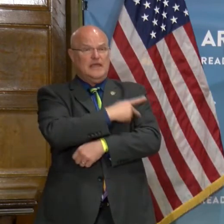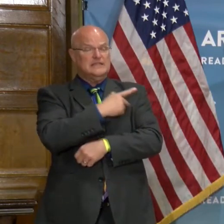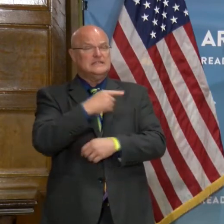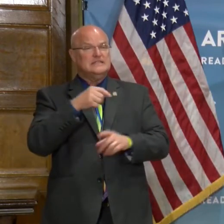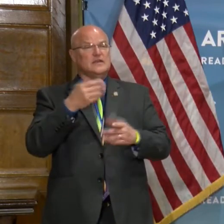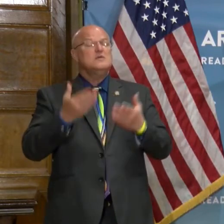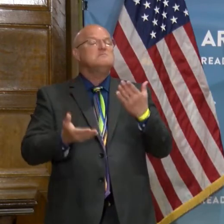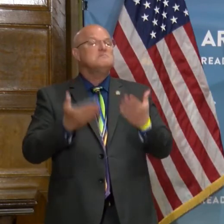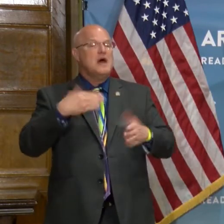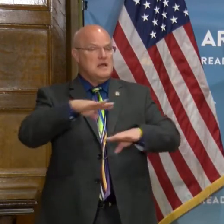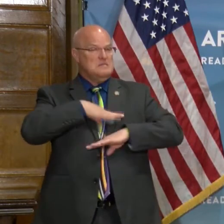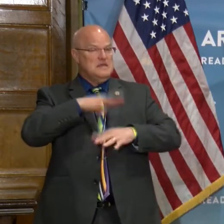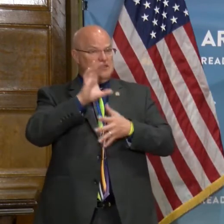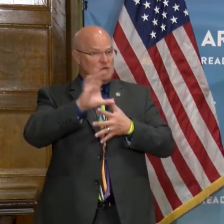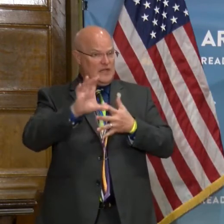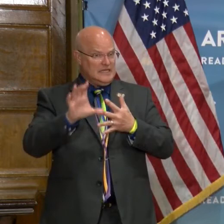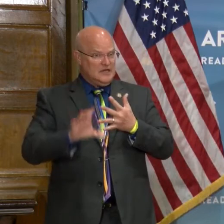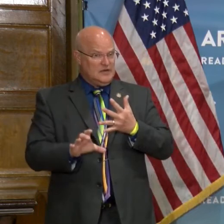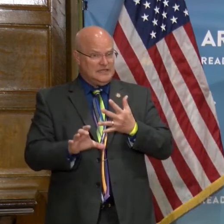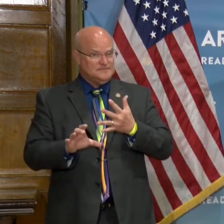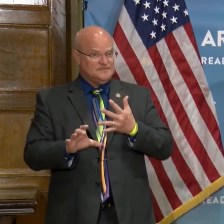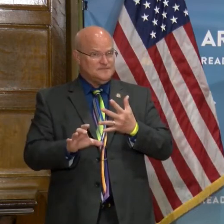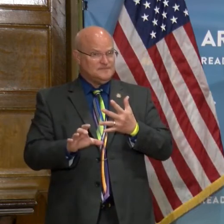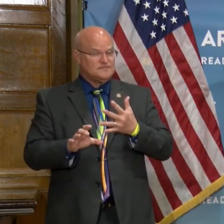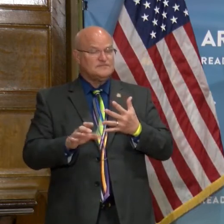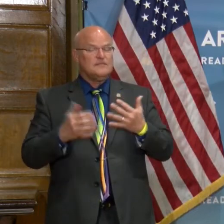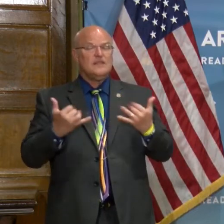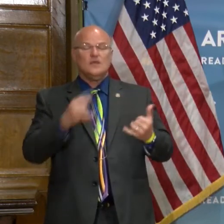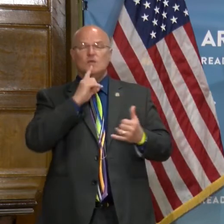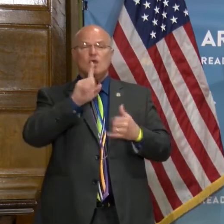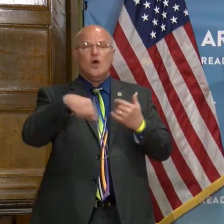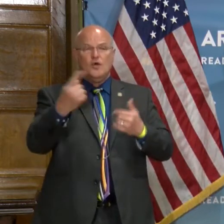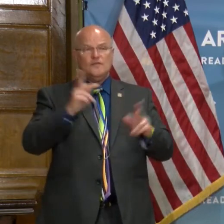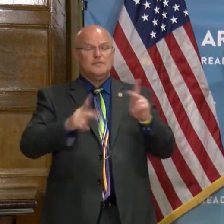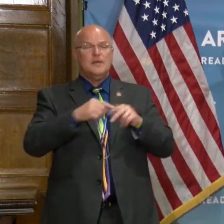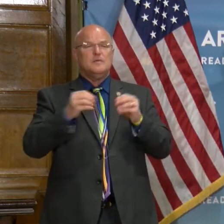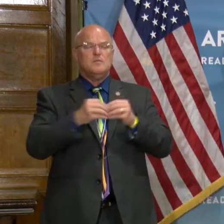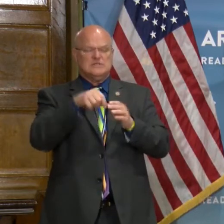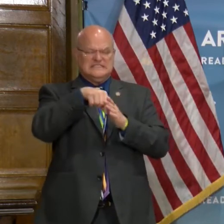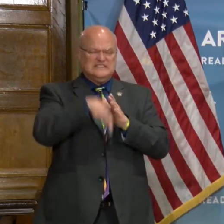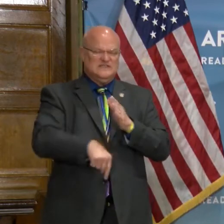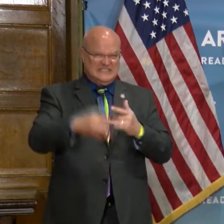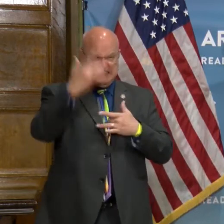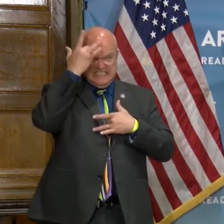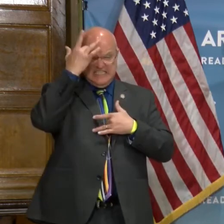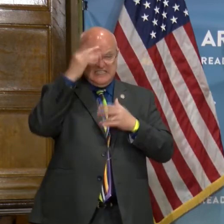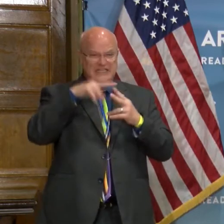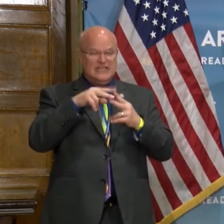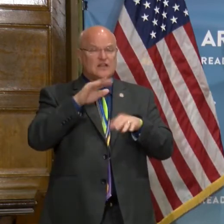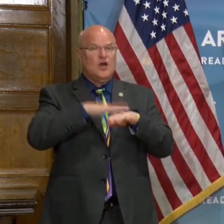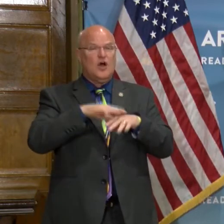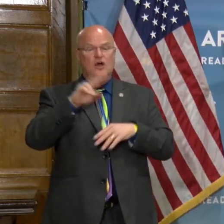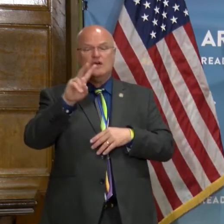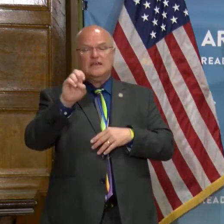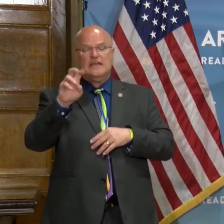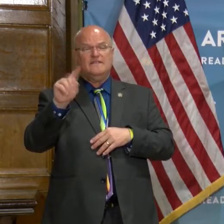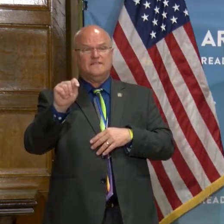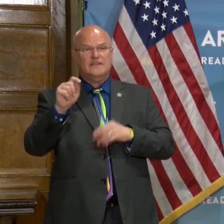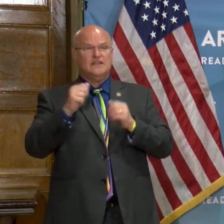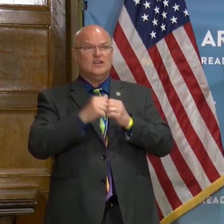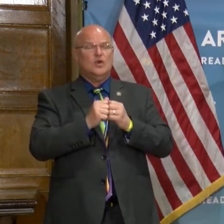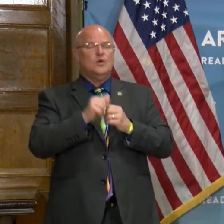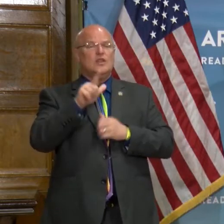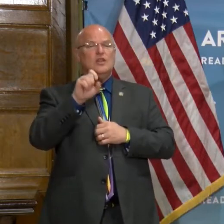who might meet the criteria. This is really only for those who are more severely ill, either on a ventilator or with